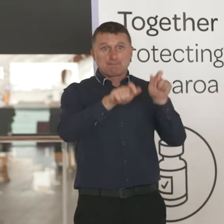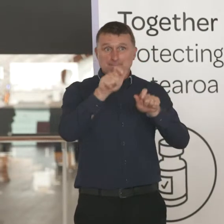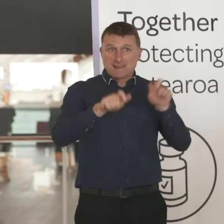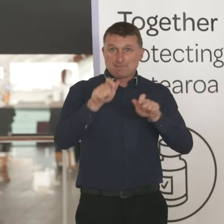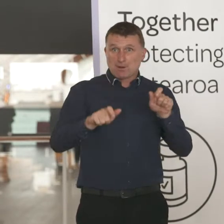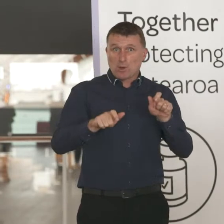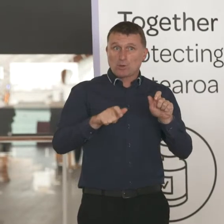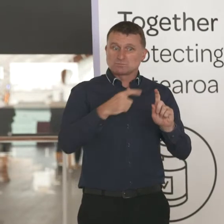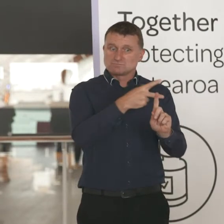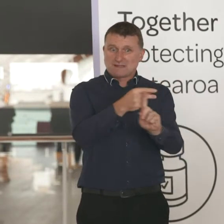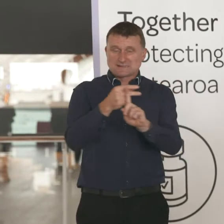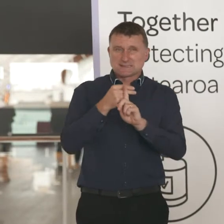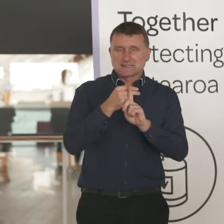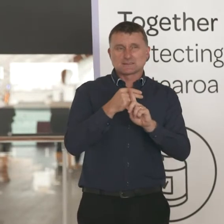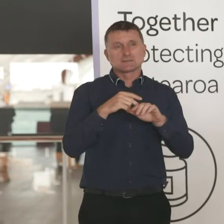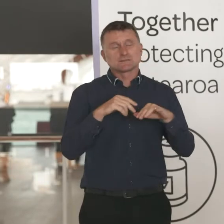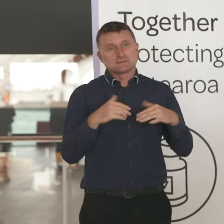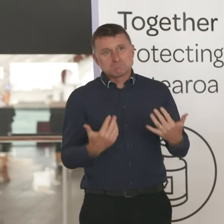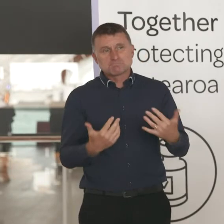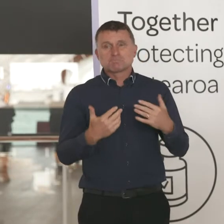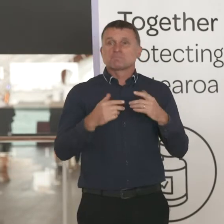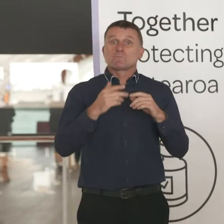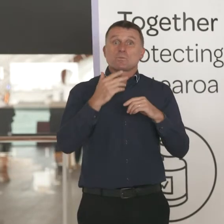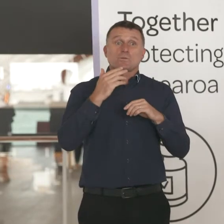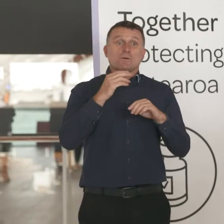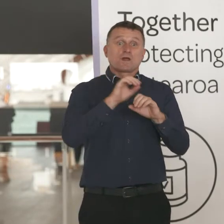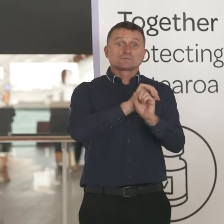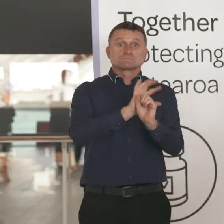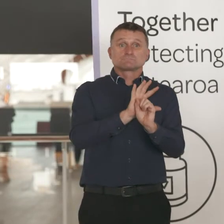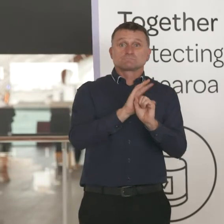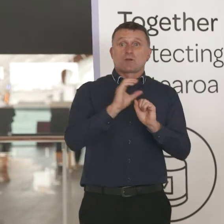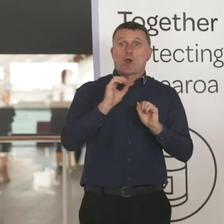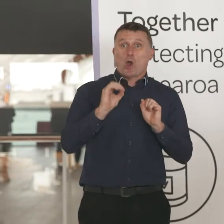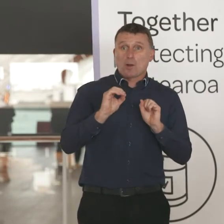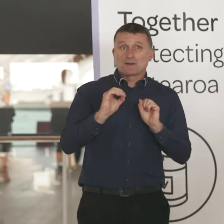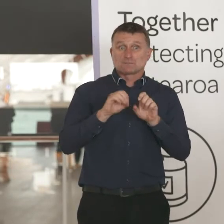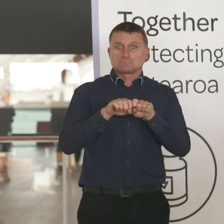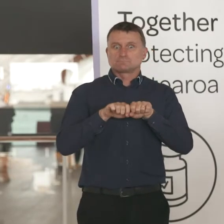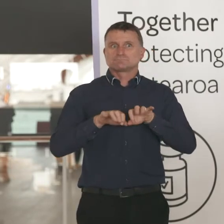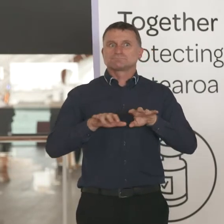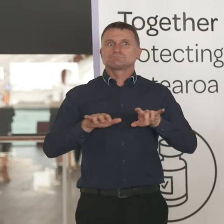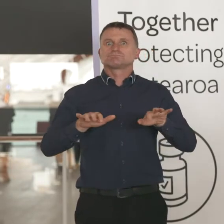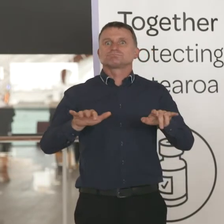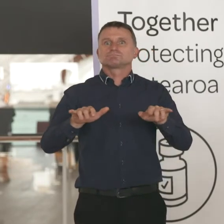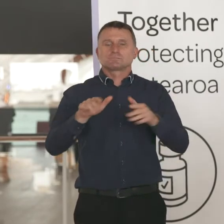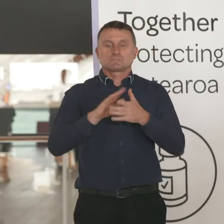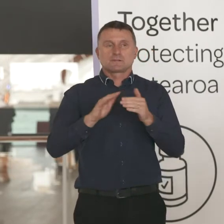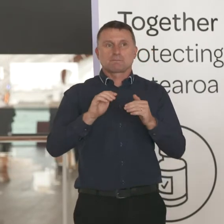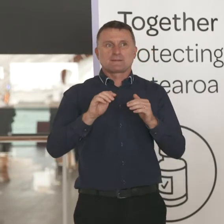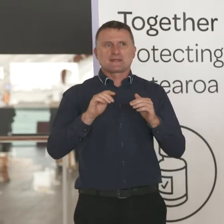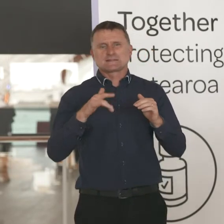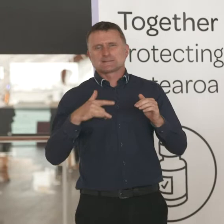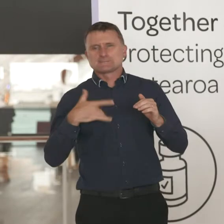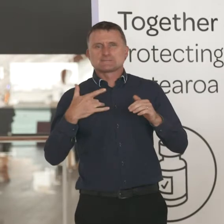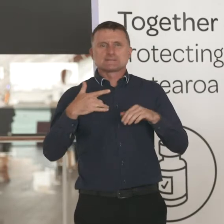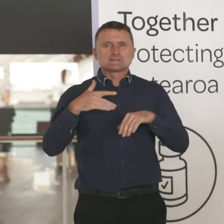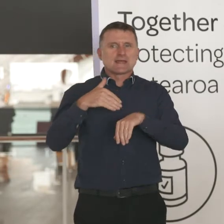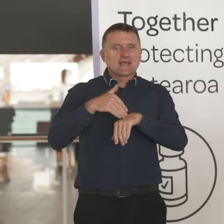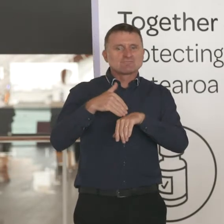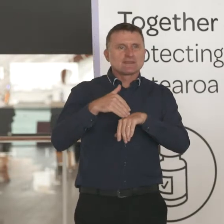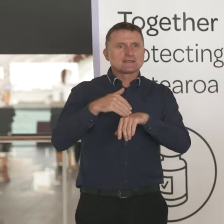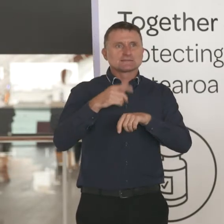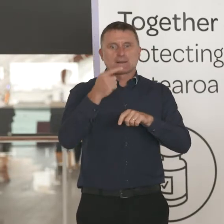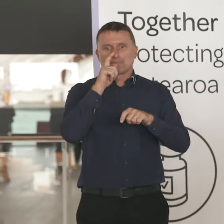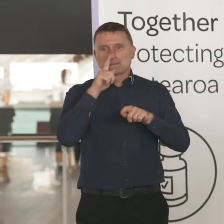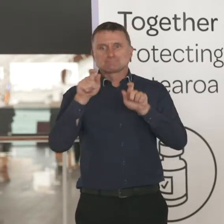You're always slightly thwarted by the fact that when Omicron arrived, it pushes out that ability to get that boosted rate up as high as we